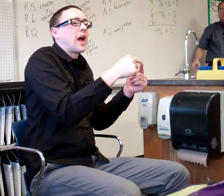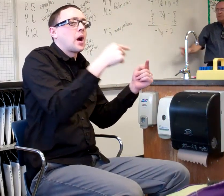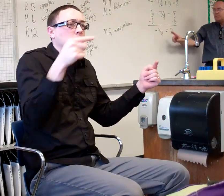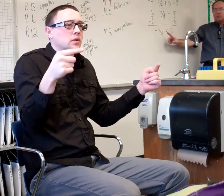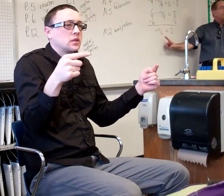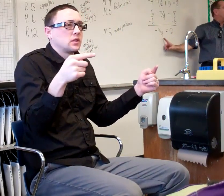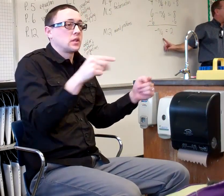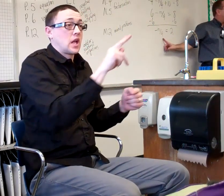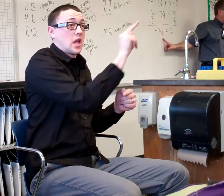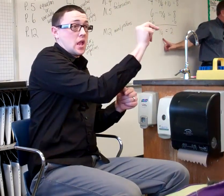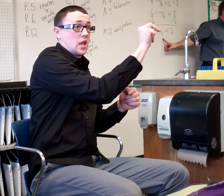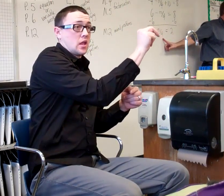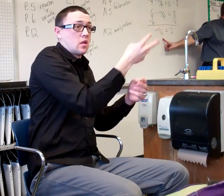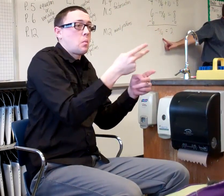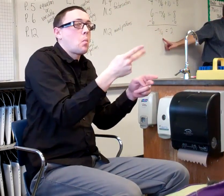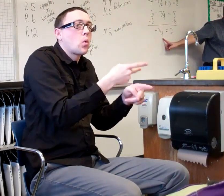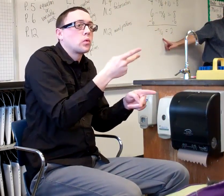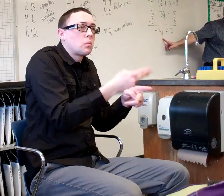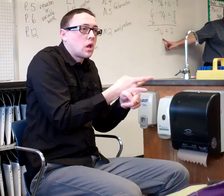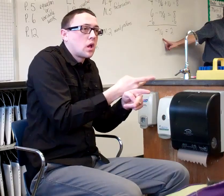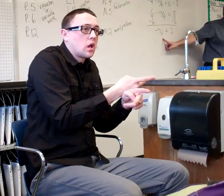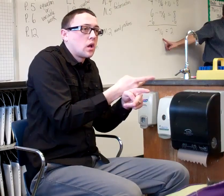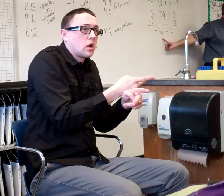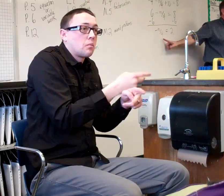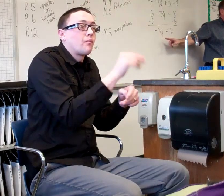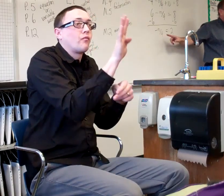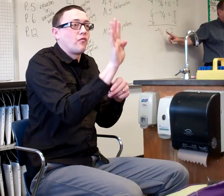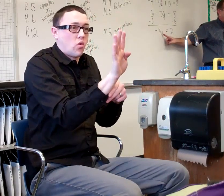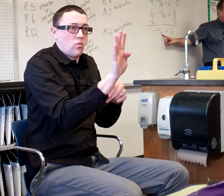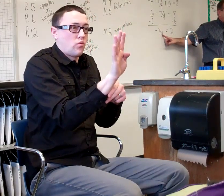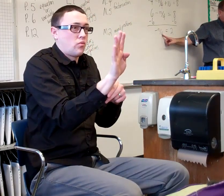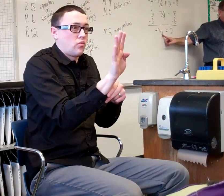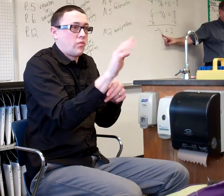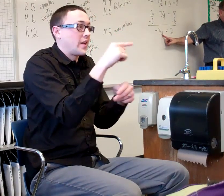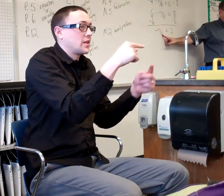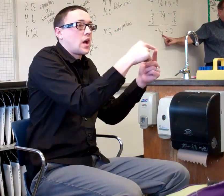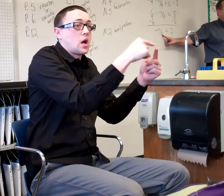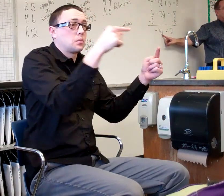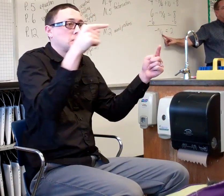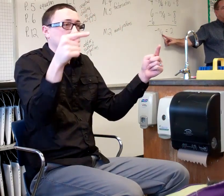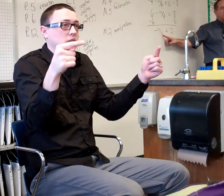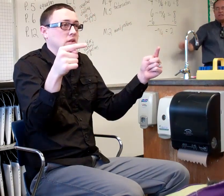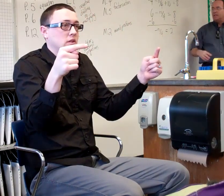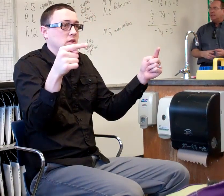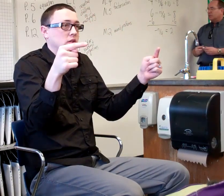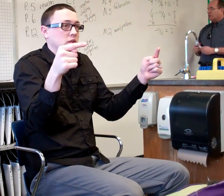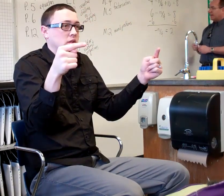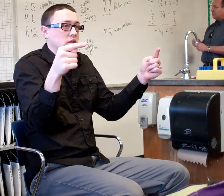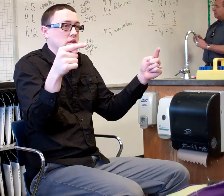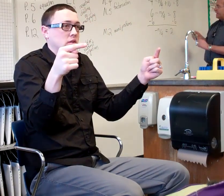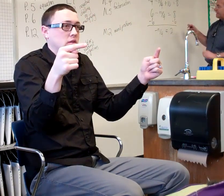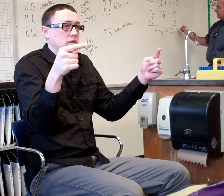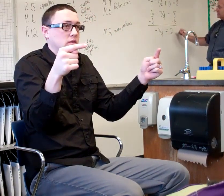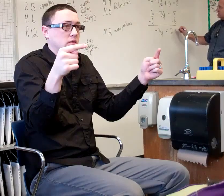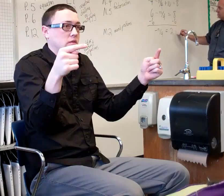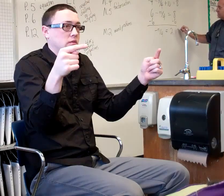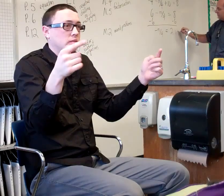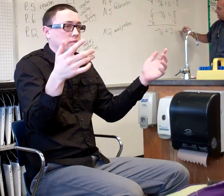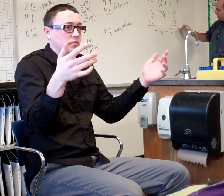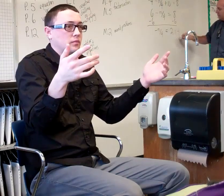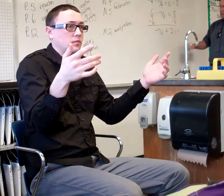N is being multiplied by 4. That's the opposite of what this is going on. So I do it.